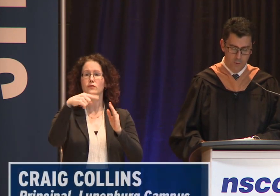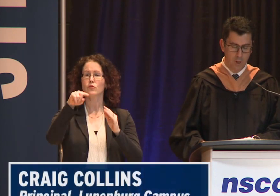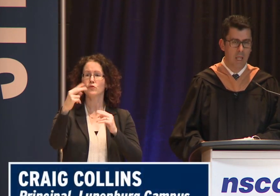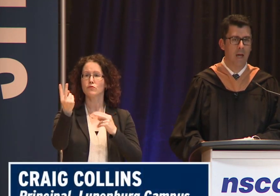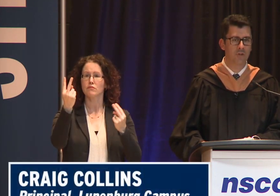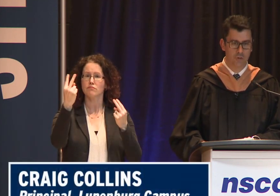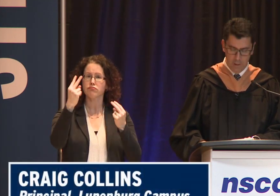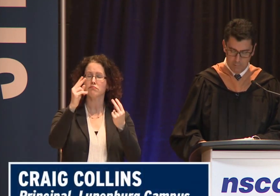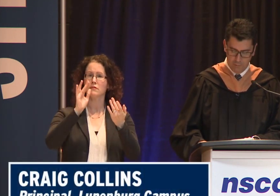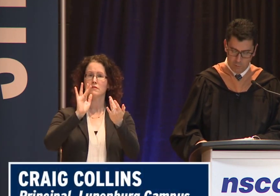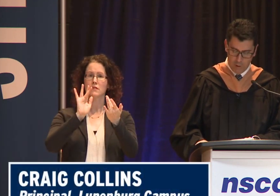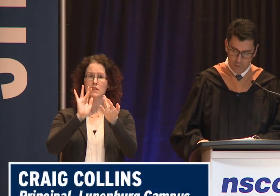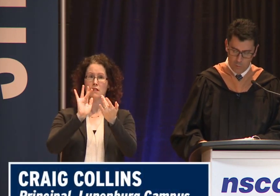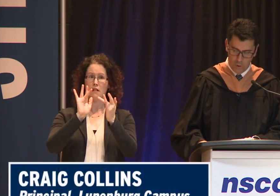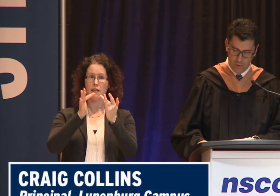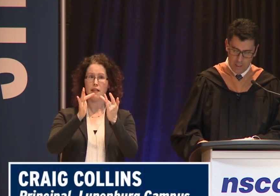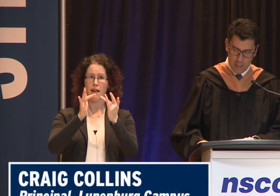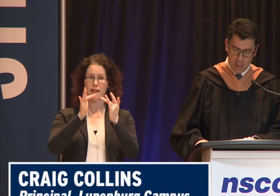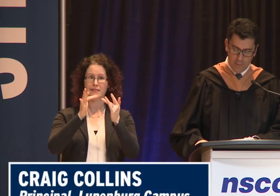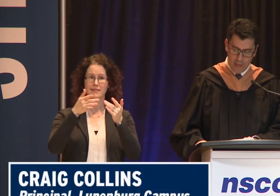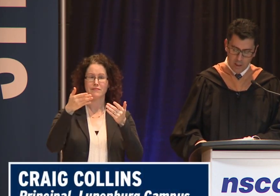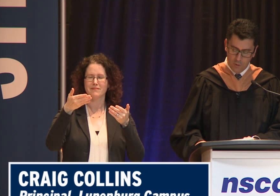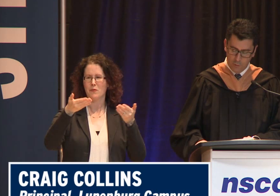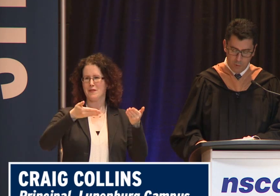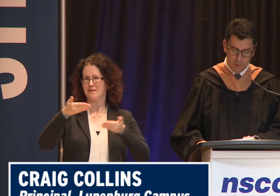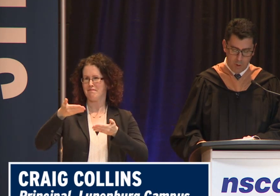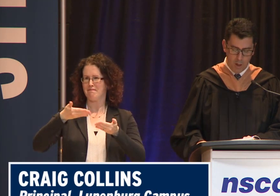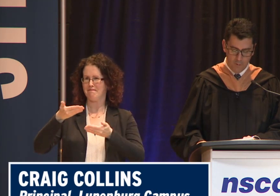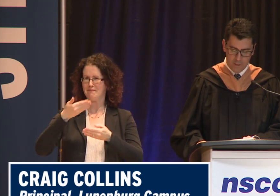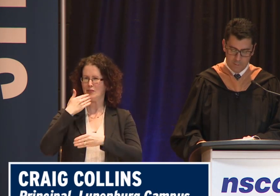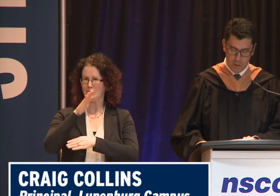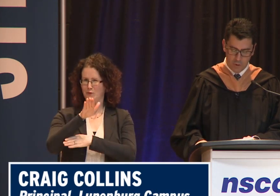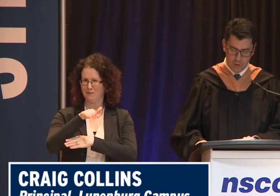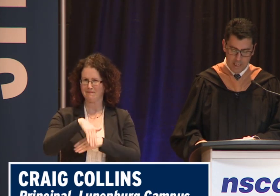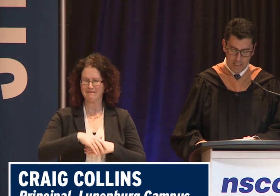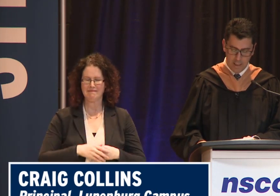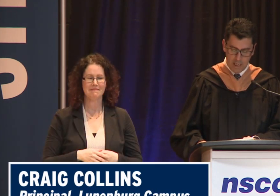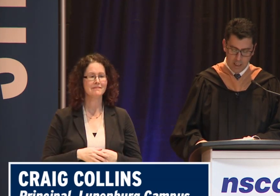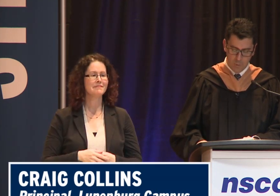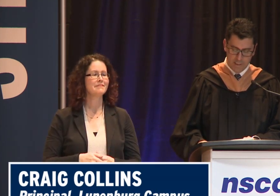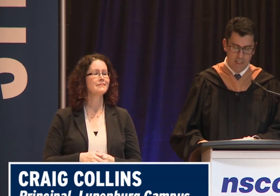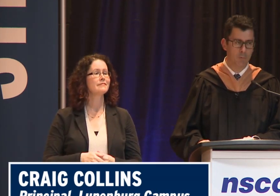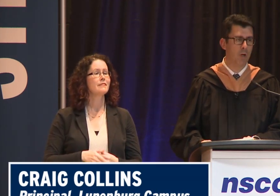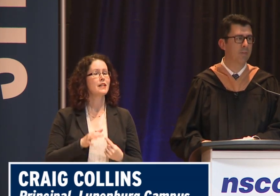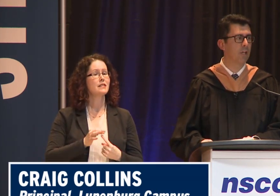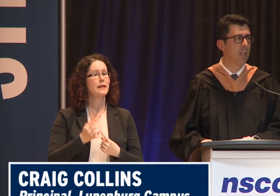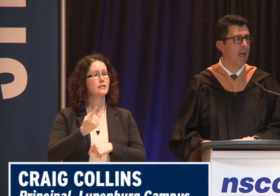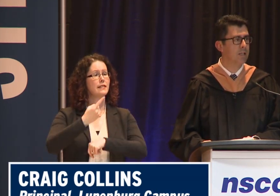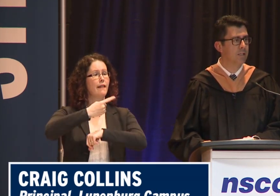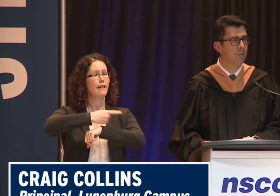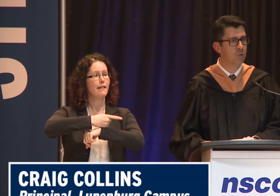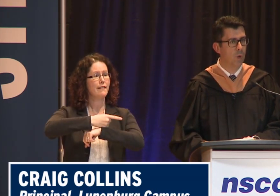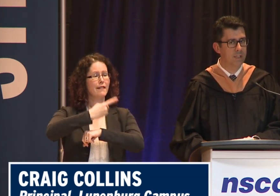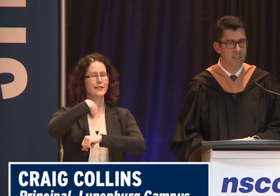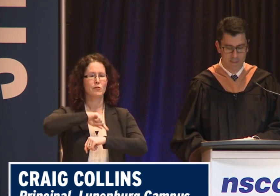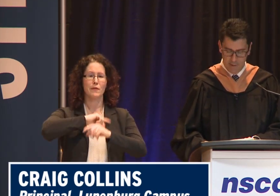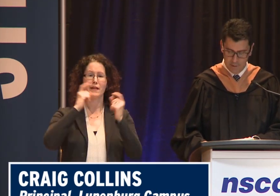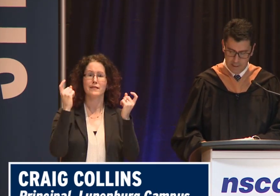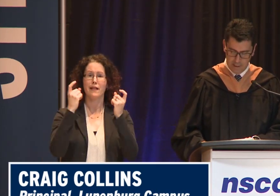tuning in through our live stream from around the world. Thank you for being part of this special day as we celebrate the class